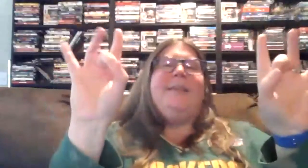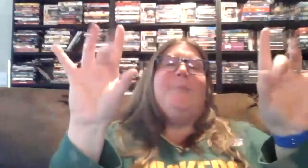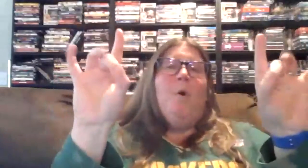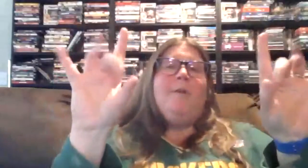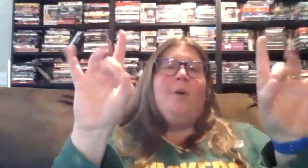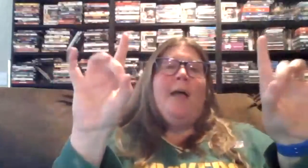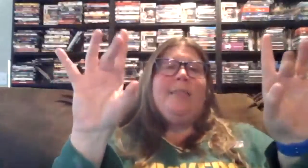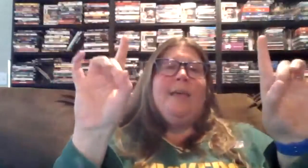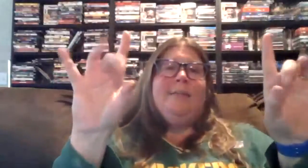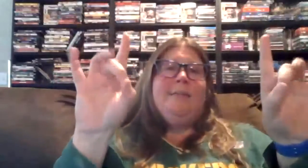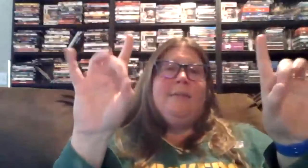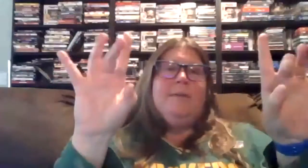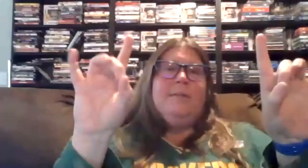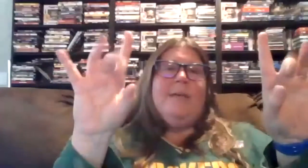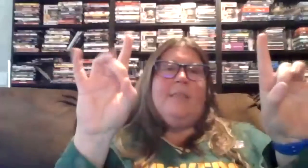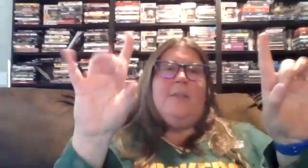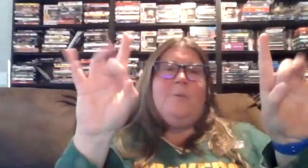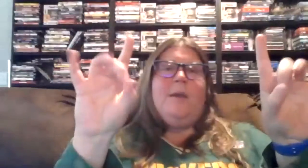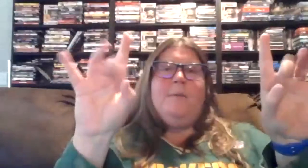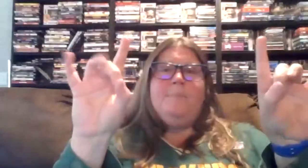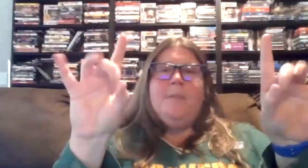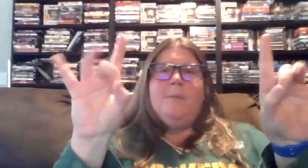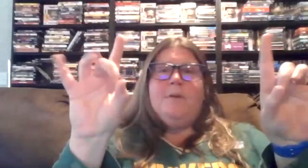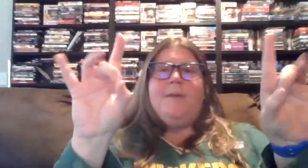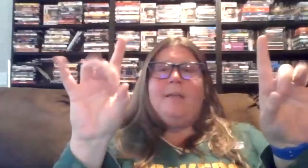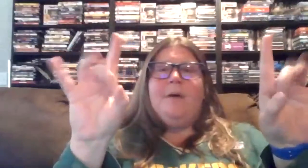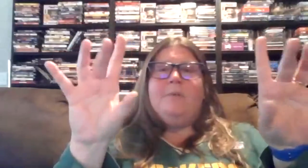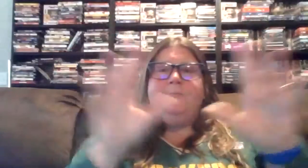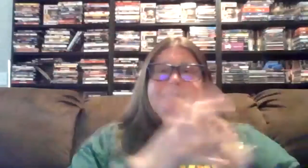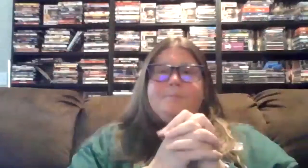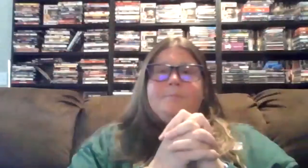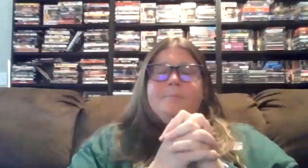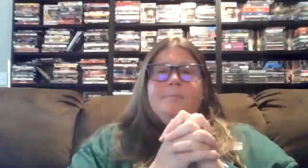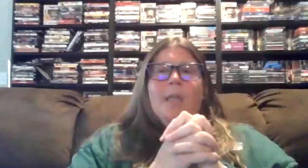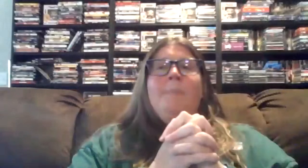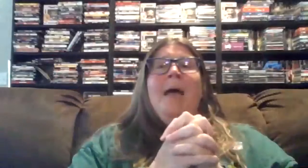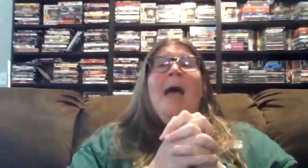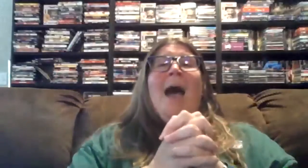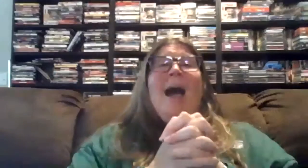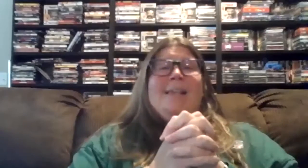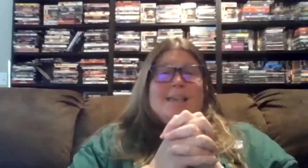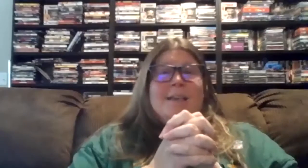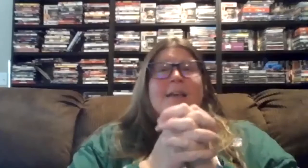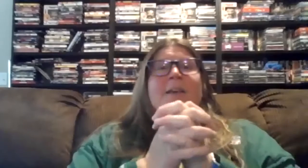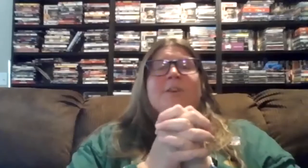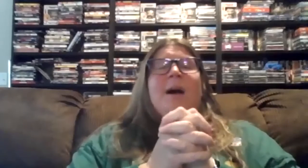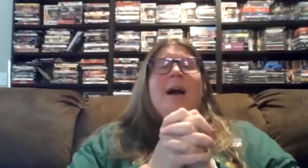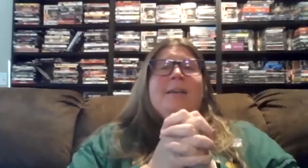it more so like this than the other way, but volleyball. Hockey. So hockey, we